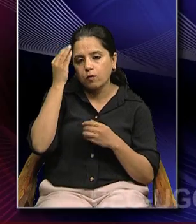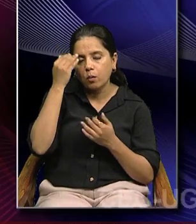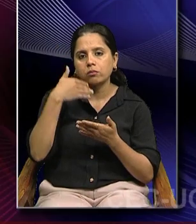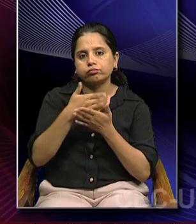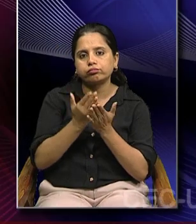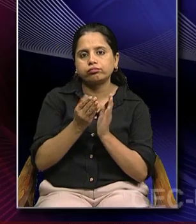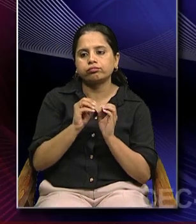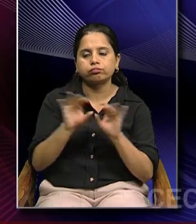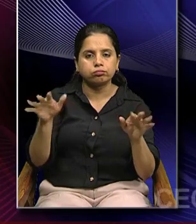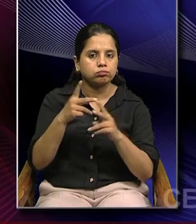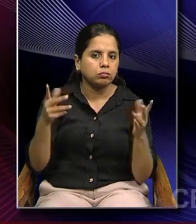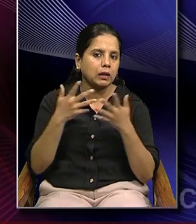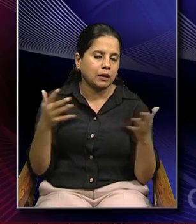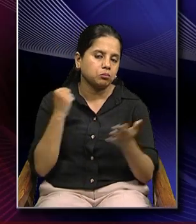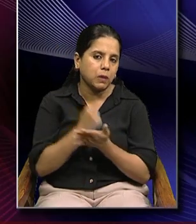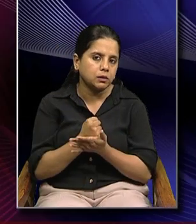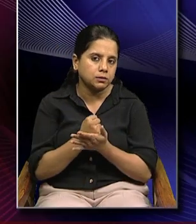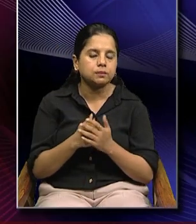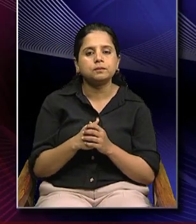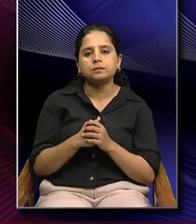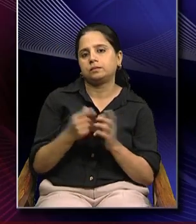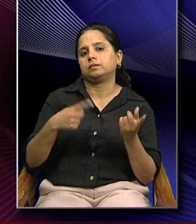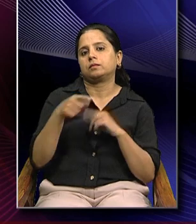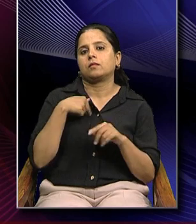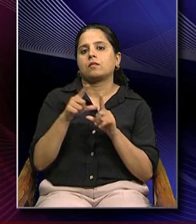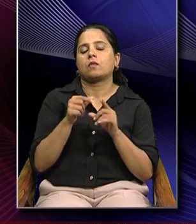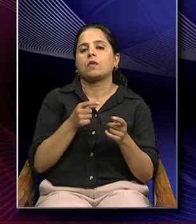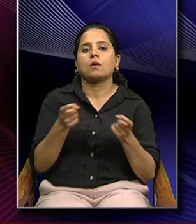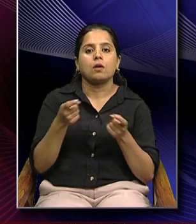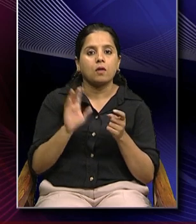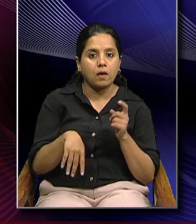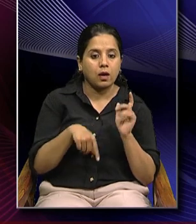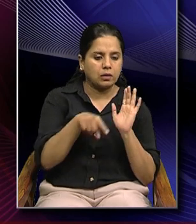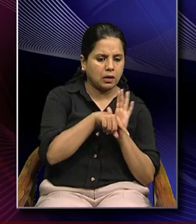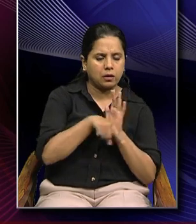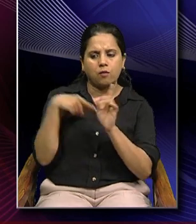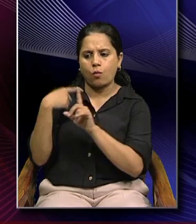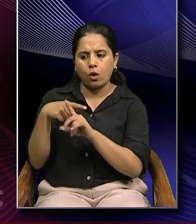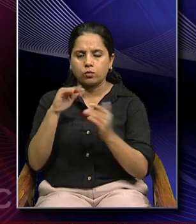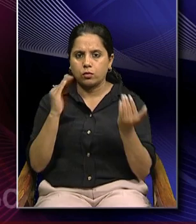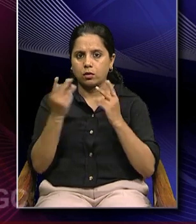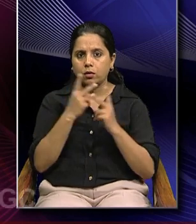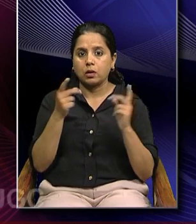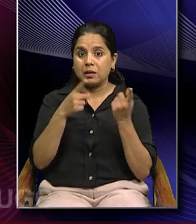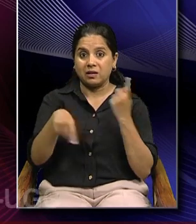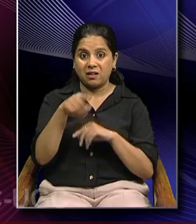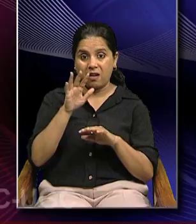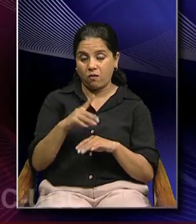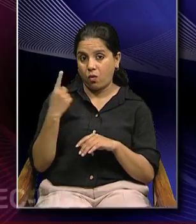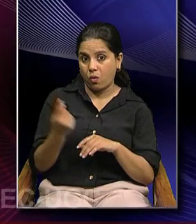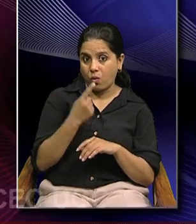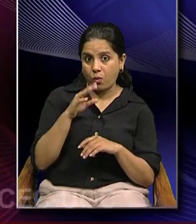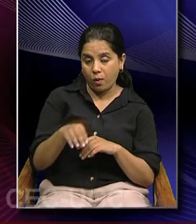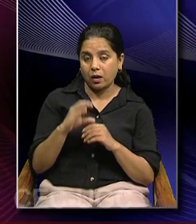knowledge about that product as well. We are dealing with negative versus positive advocacy. You do not have only those segments